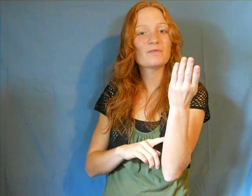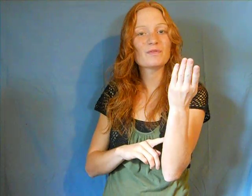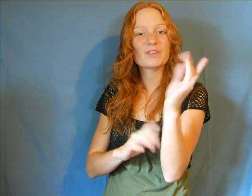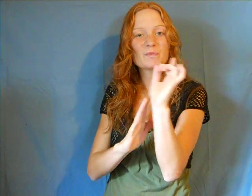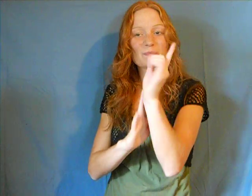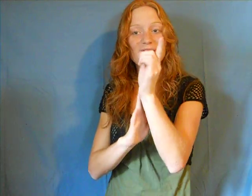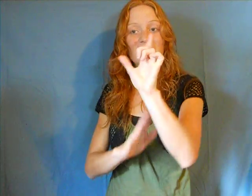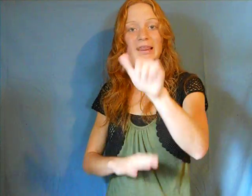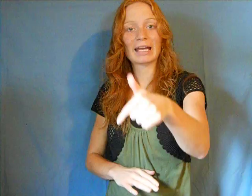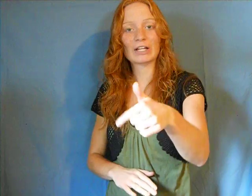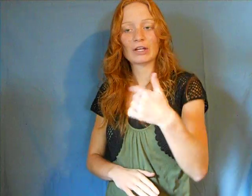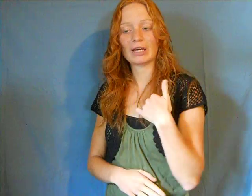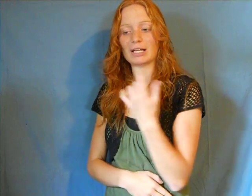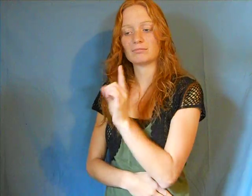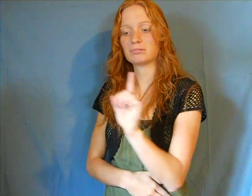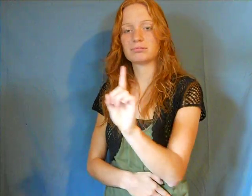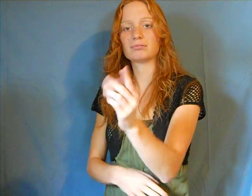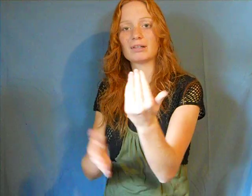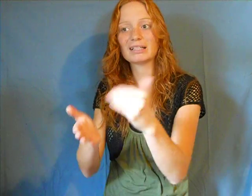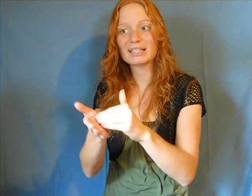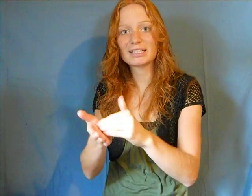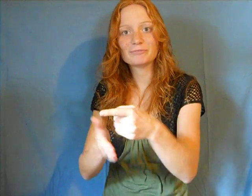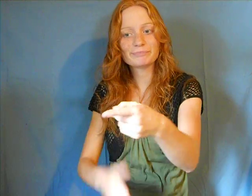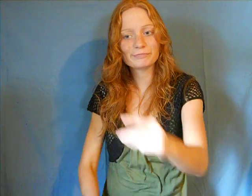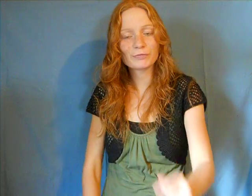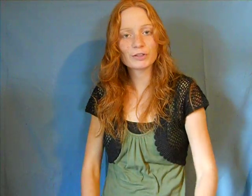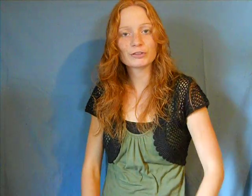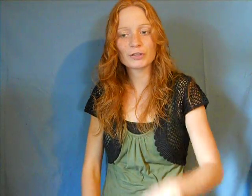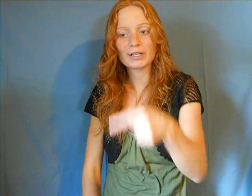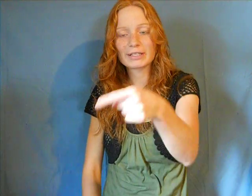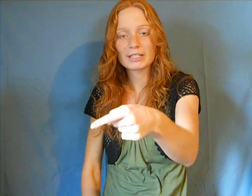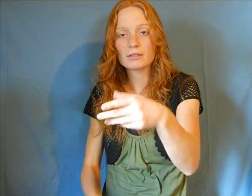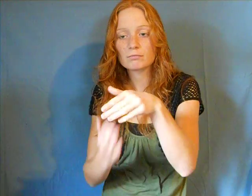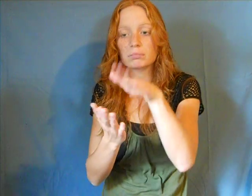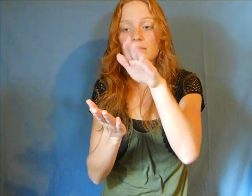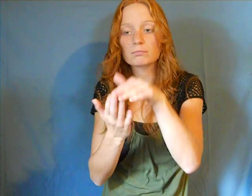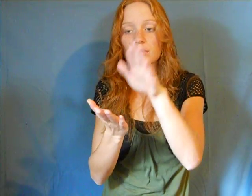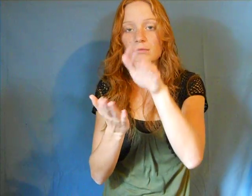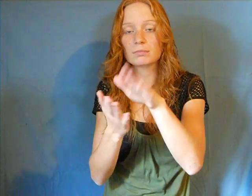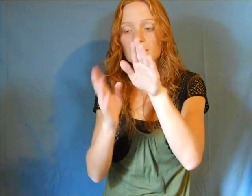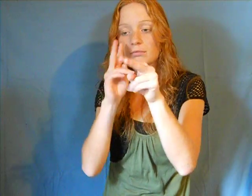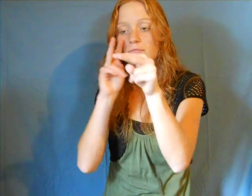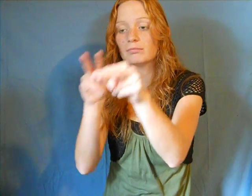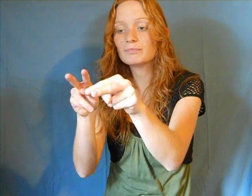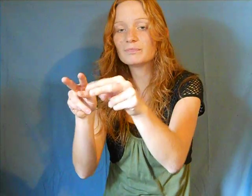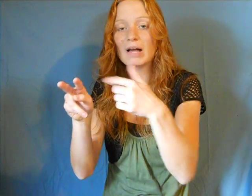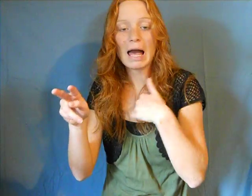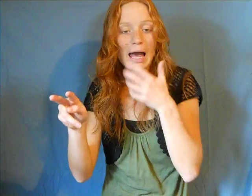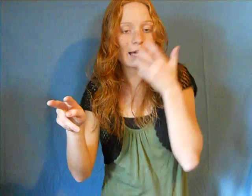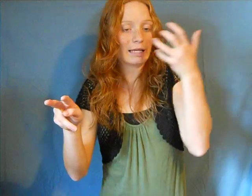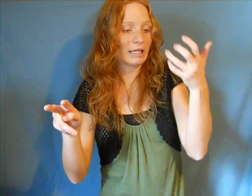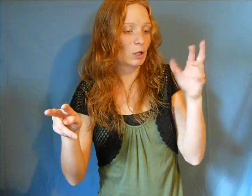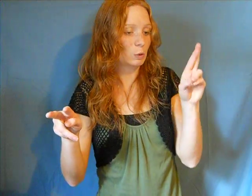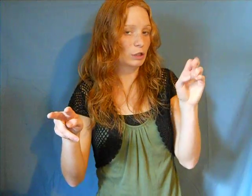thought, what are you doing? There's nothing there. And I called down to Randy, and he said, no, he's been doing that for a while. There's nothing there. I don't know what he's